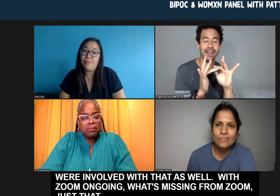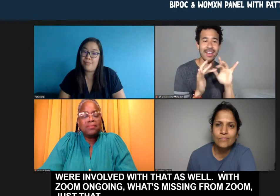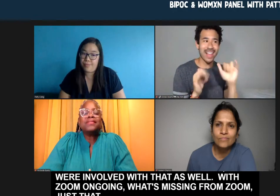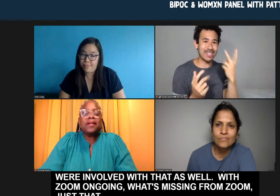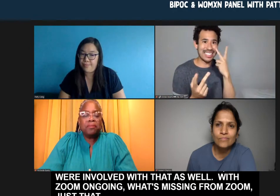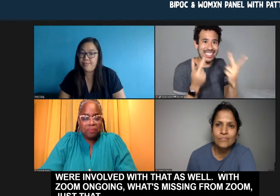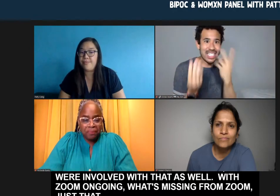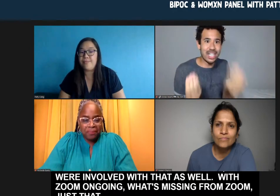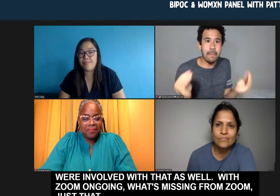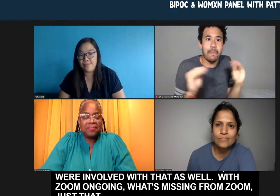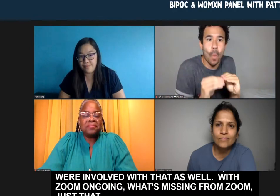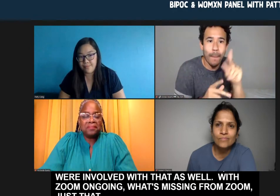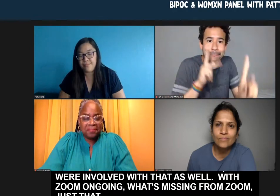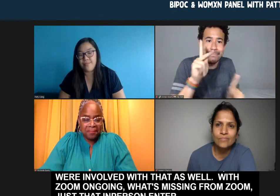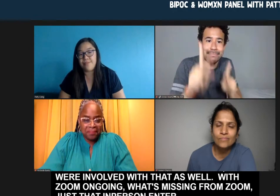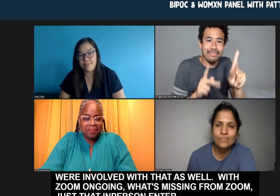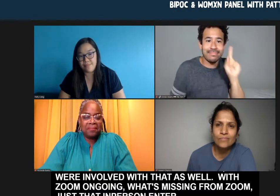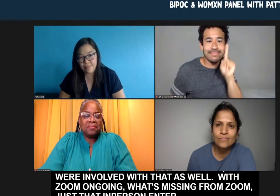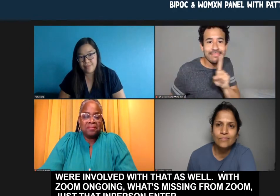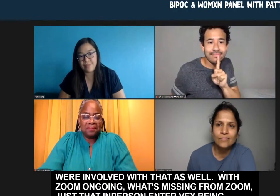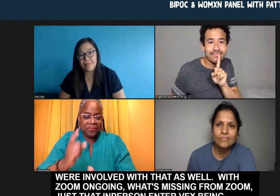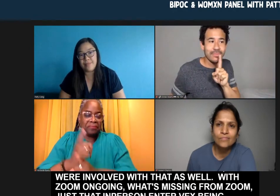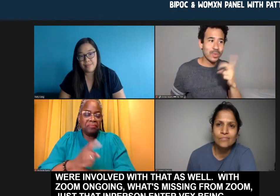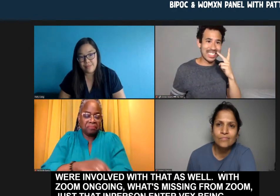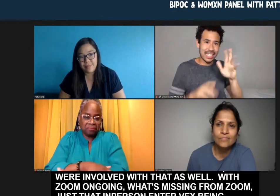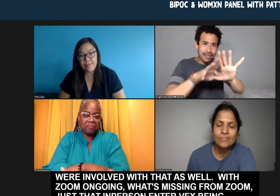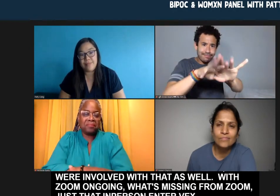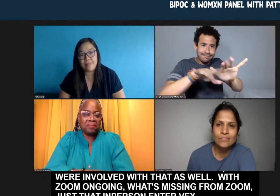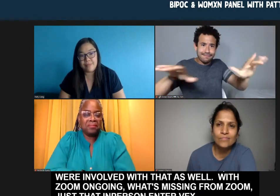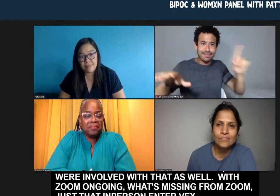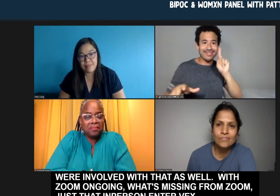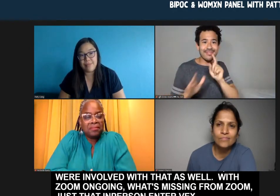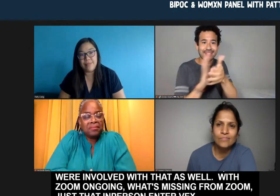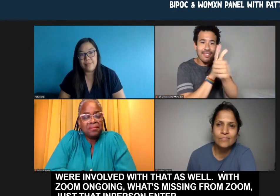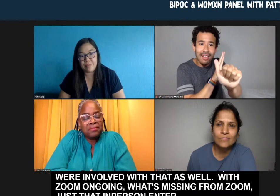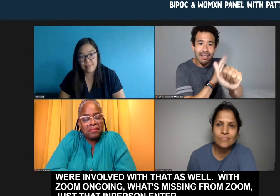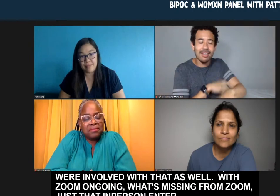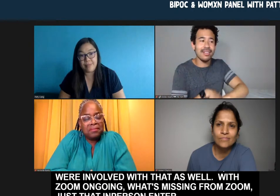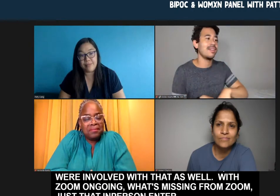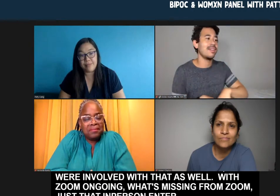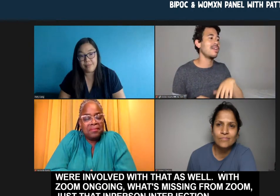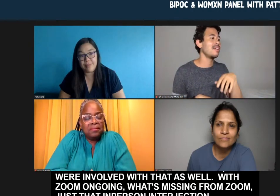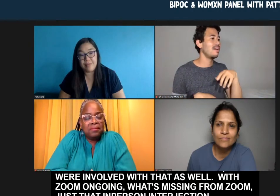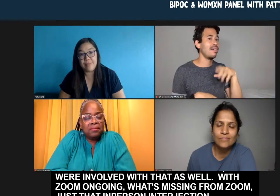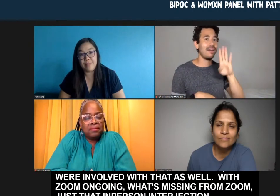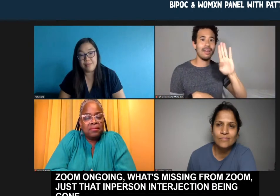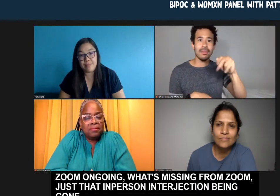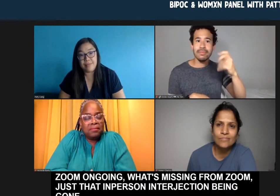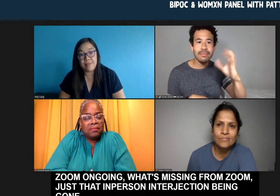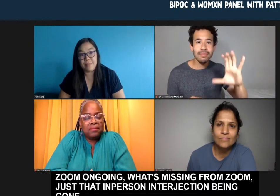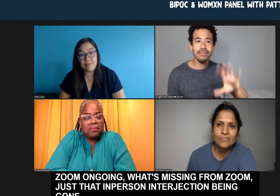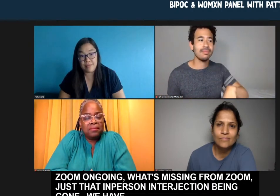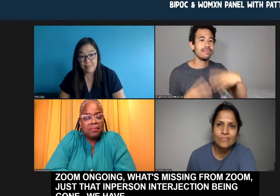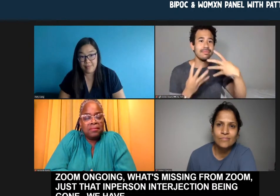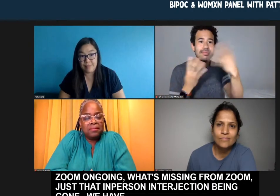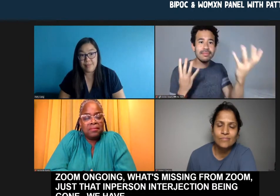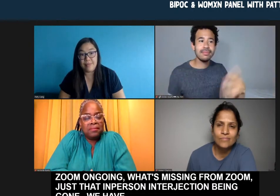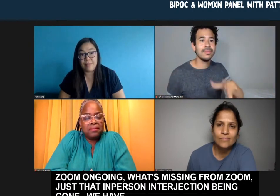look at it as that we've become more connected. We are now able to have more access to people. There's more connection with deaf people, with